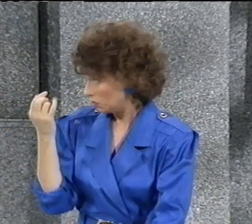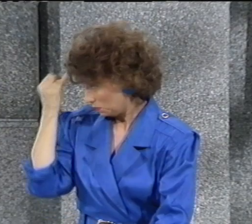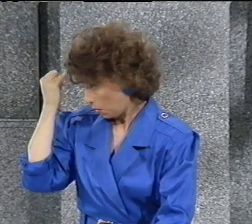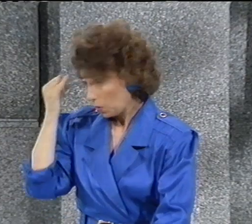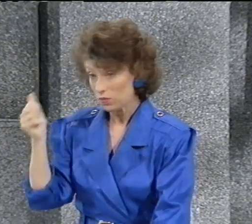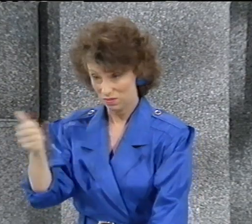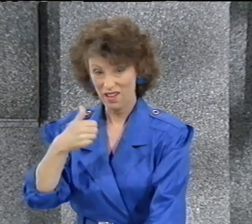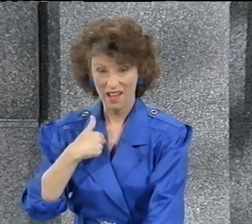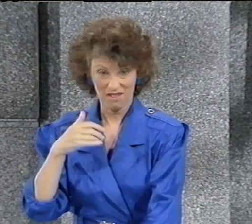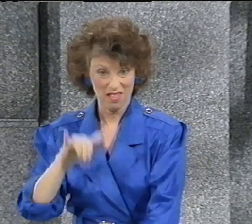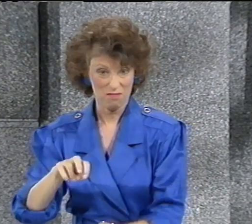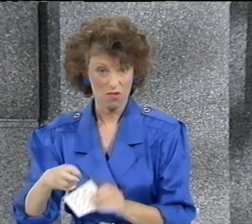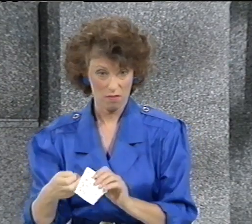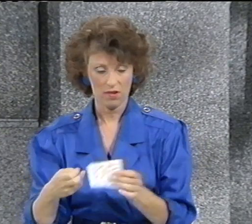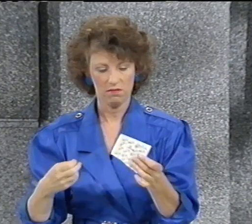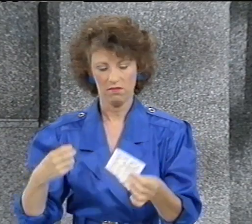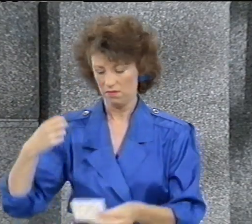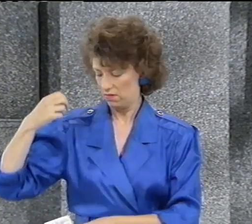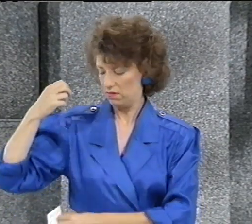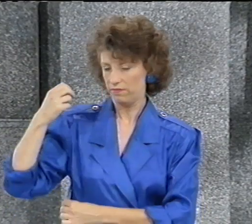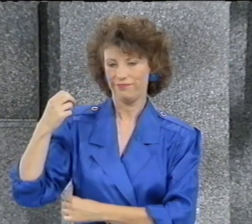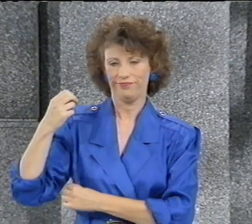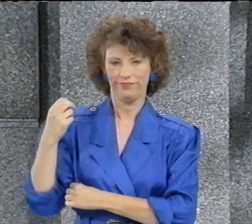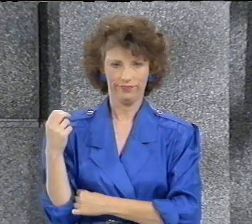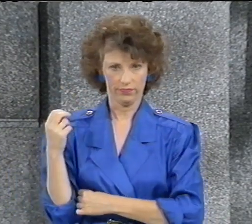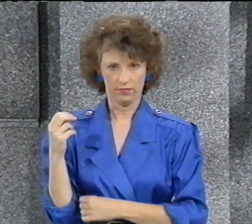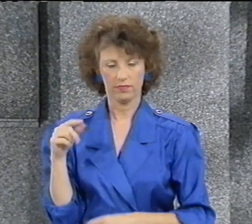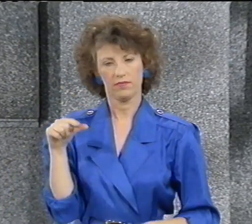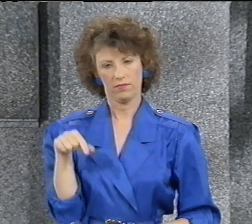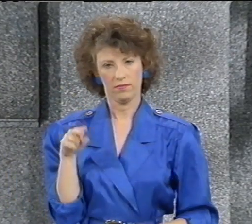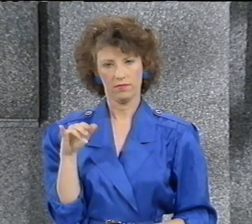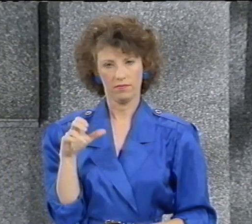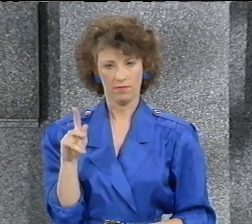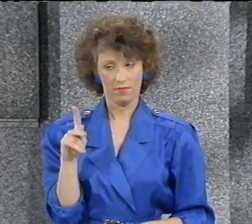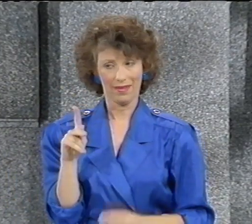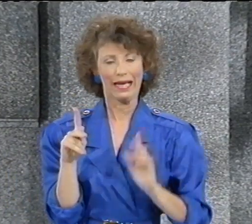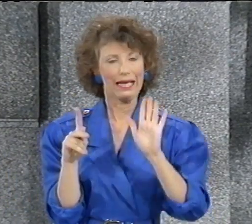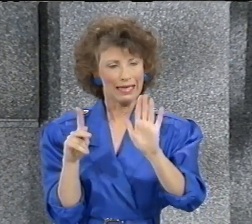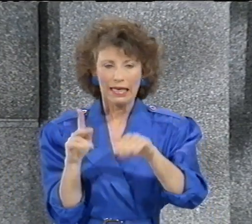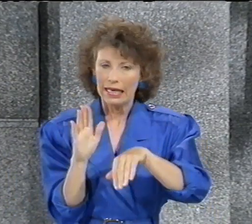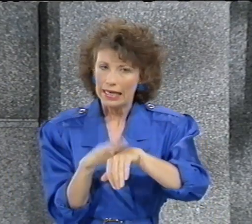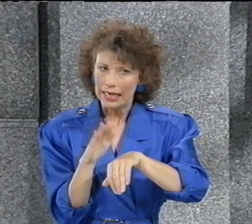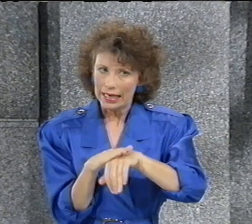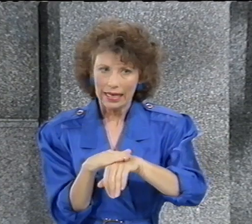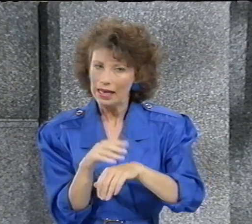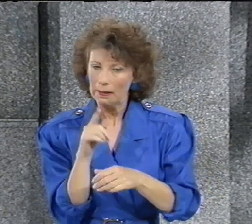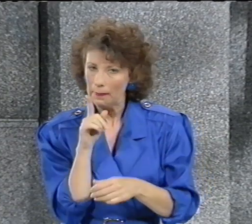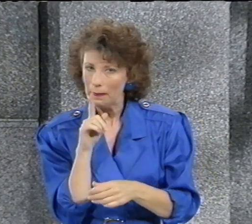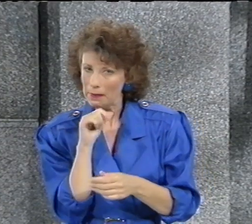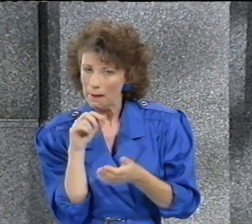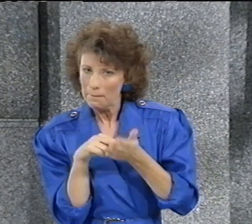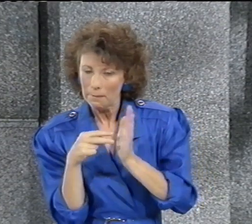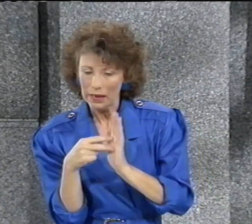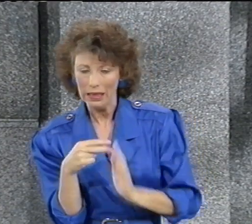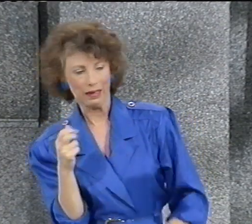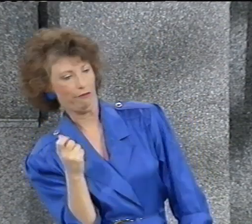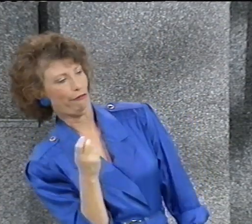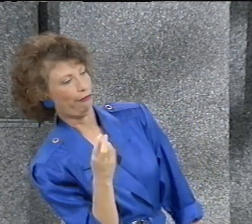to relax and keep your arm still. If you have that problem keeping your arm in position, put something under your elbow and